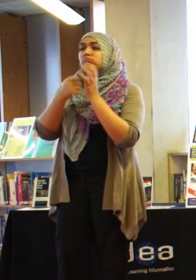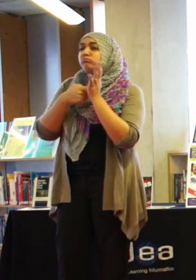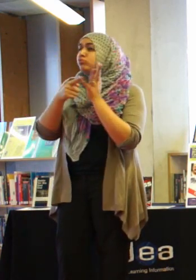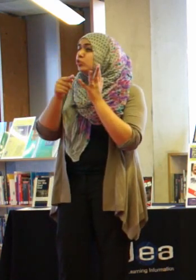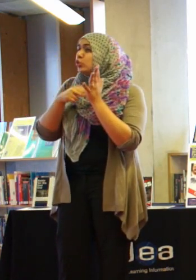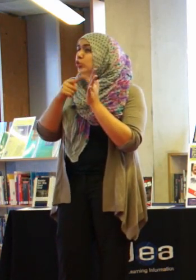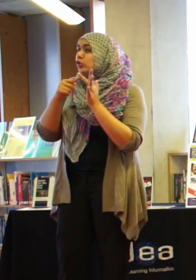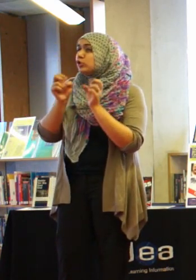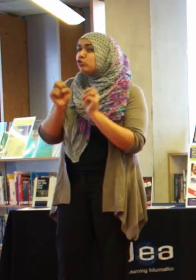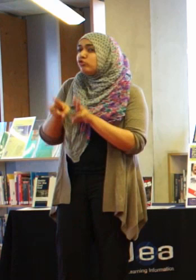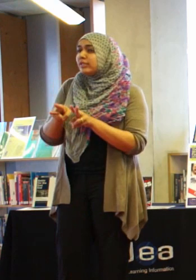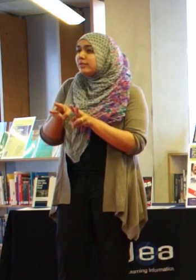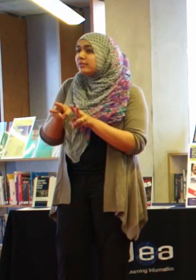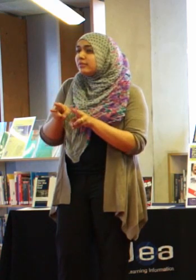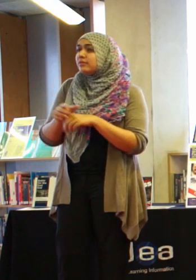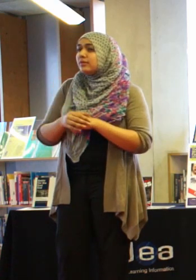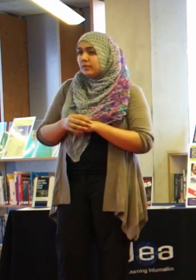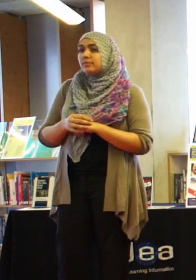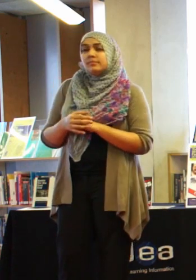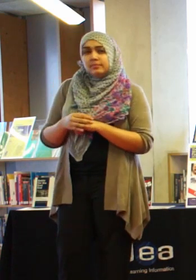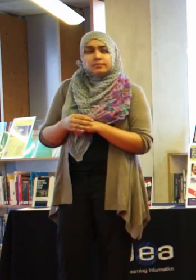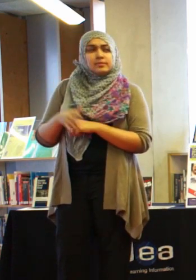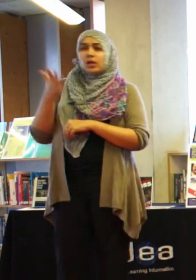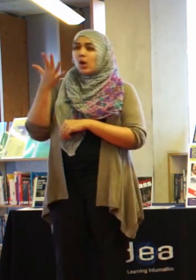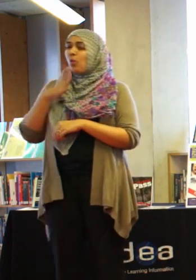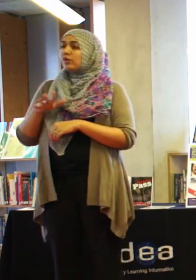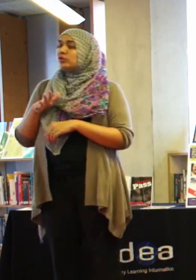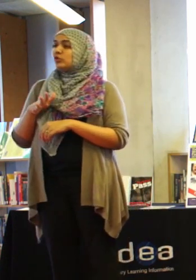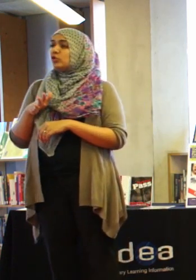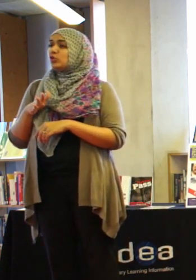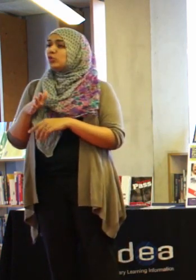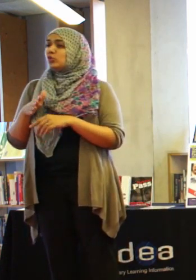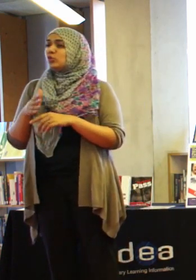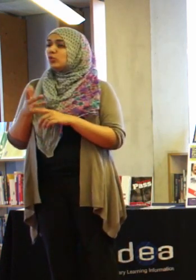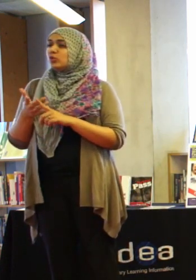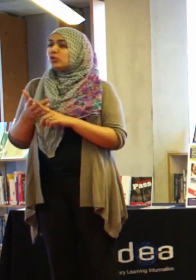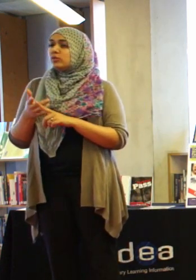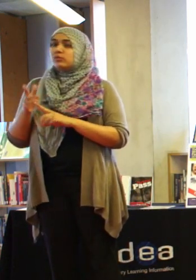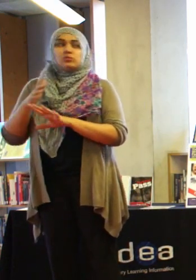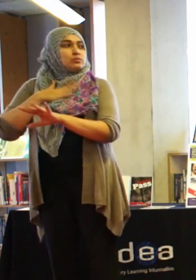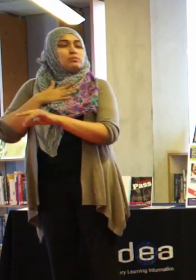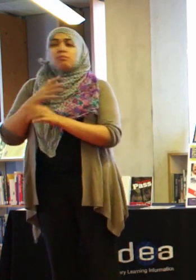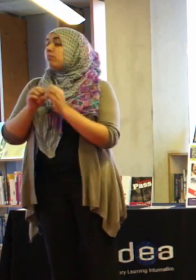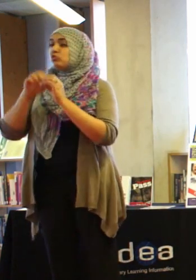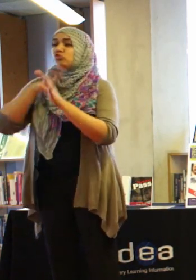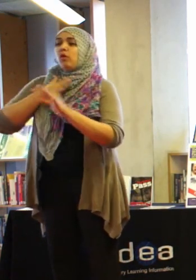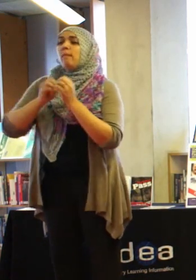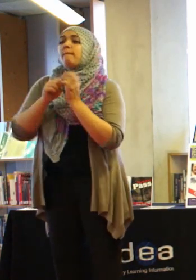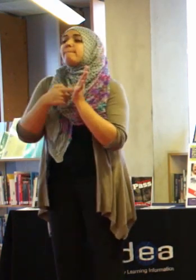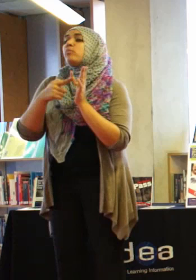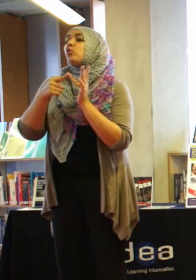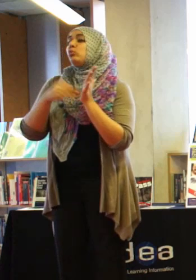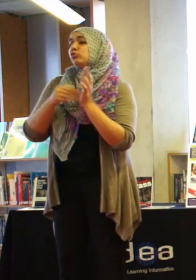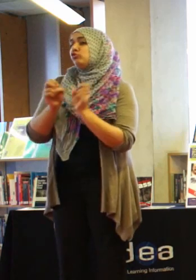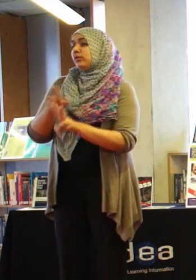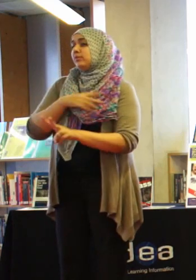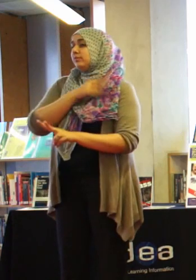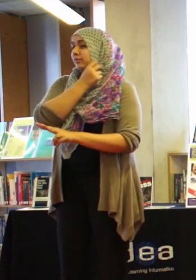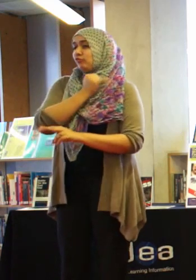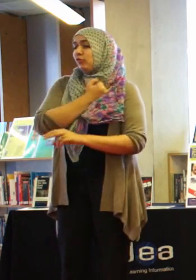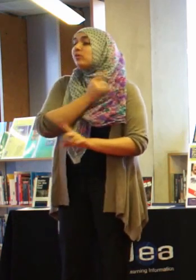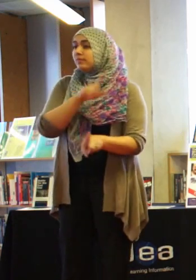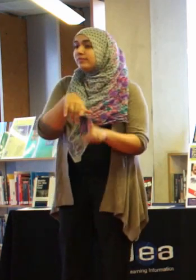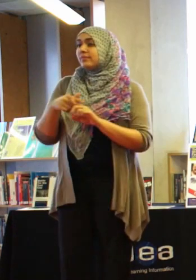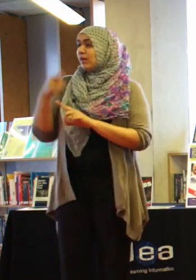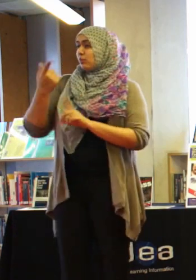Street. And I want to take you for a moment back to Broome Street in the 1930s. Because in Broome Street in the